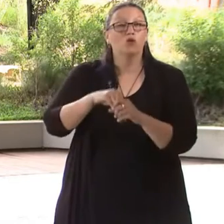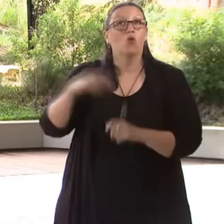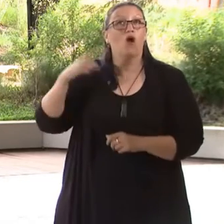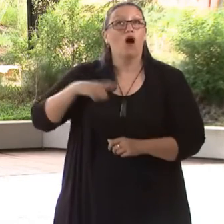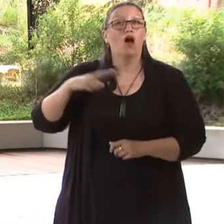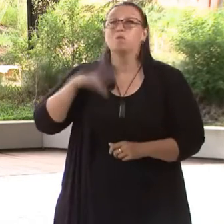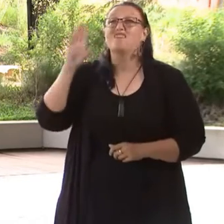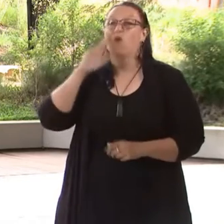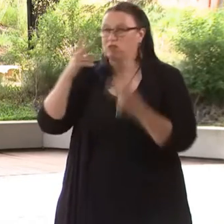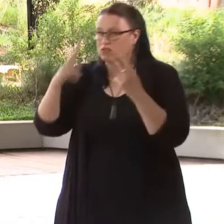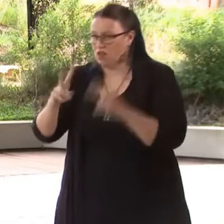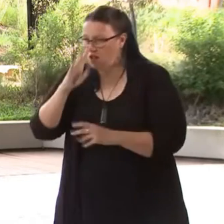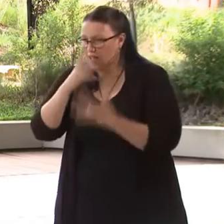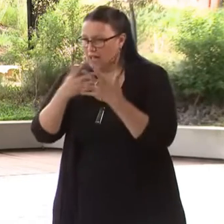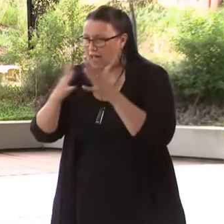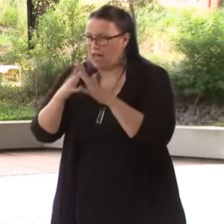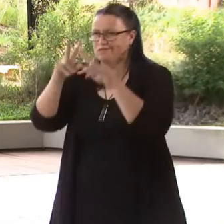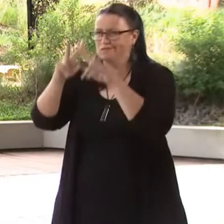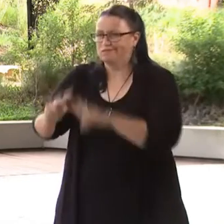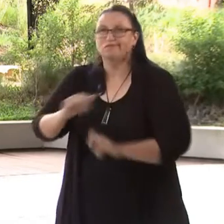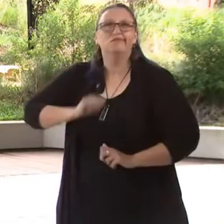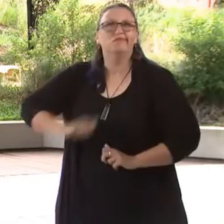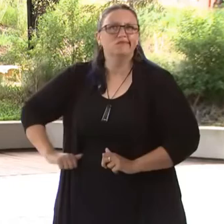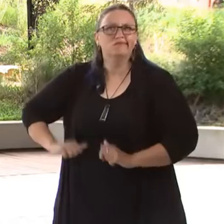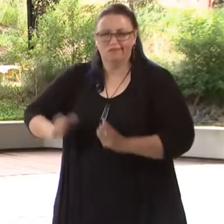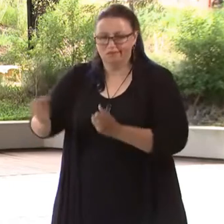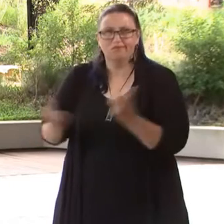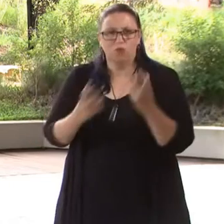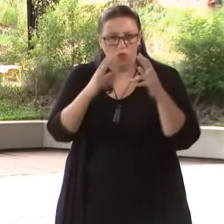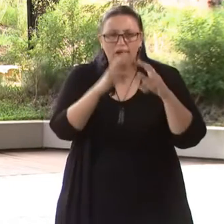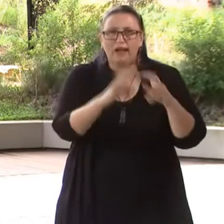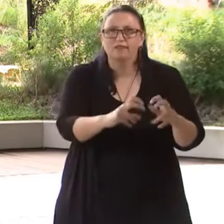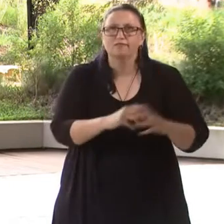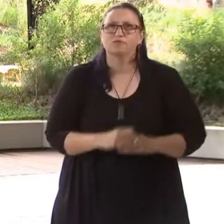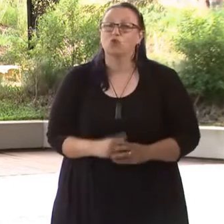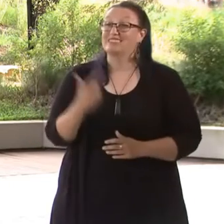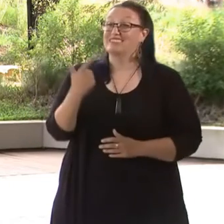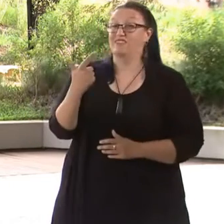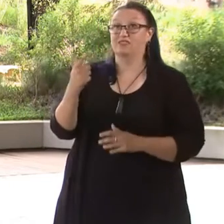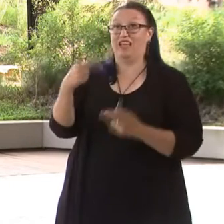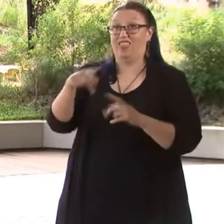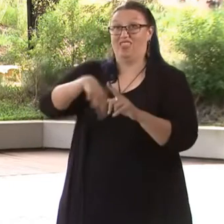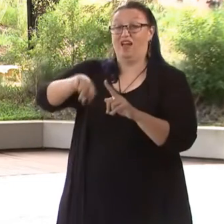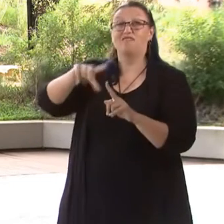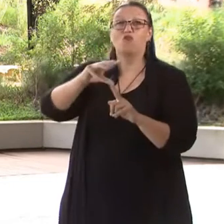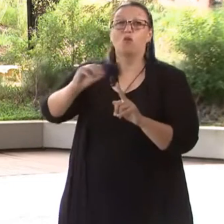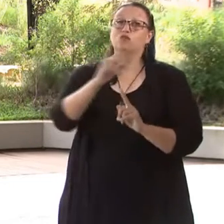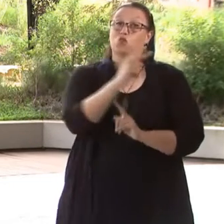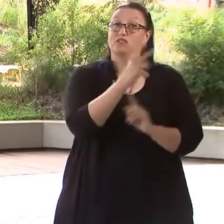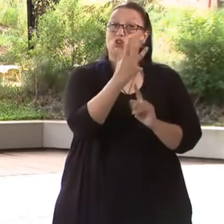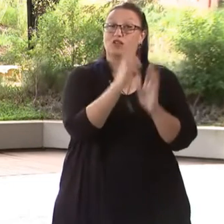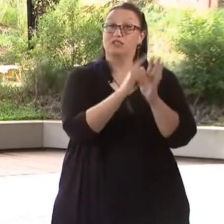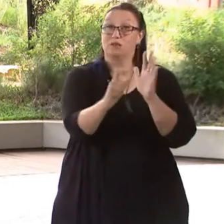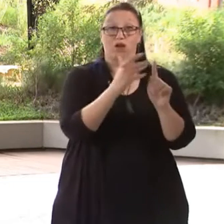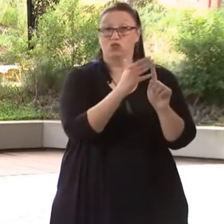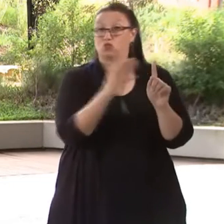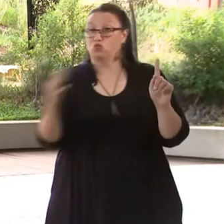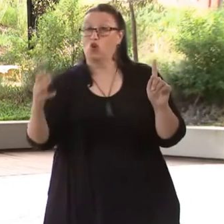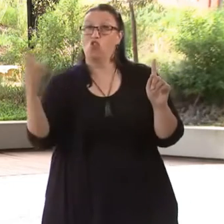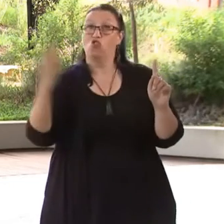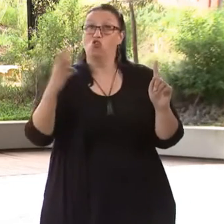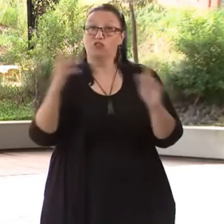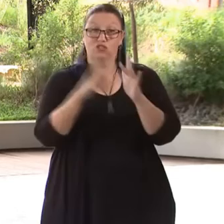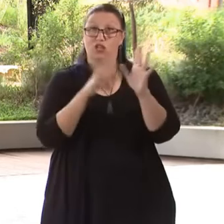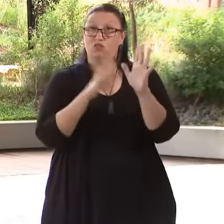coronial investigations. So 7 deaths occurred from the period 29th of December through to the